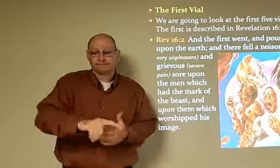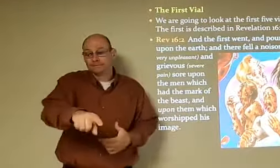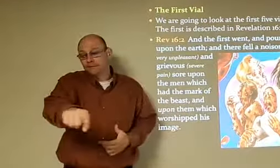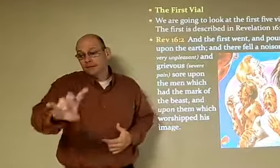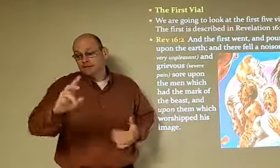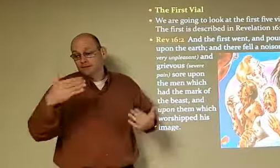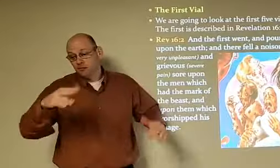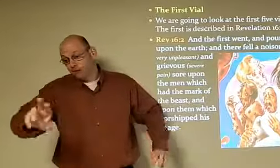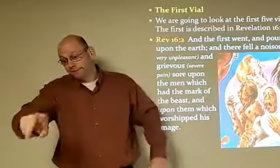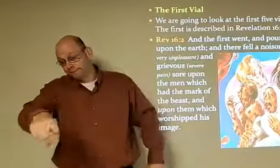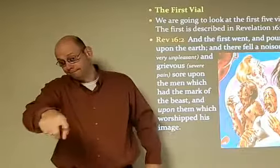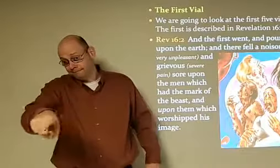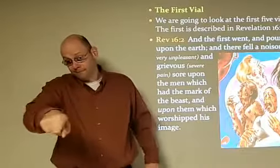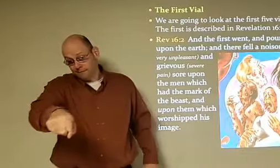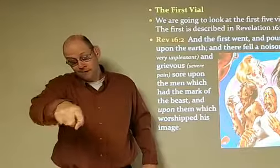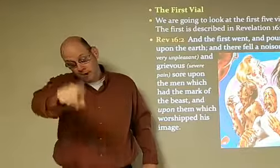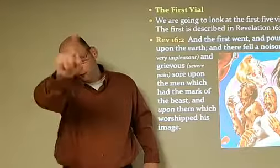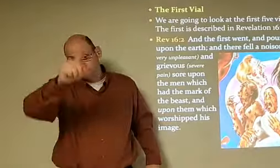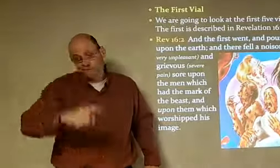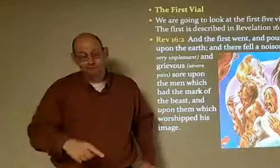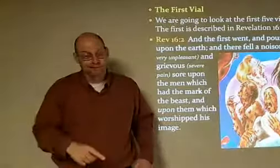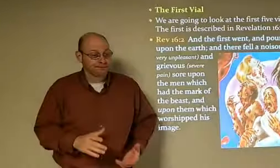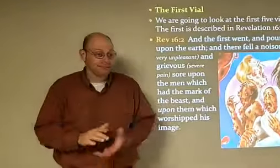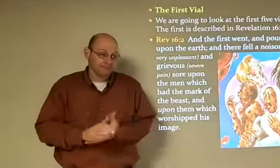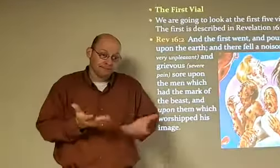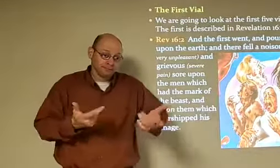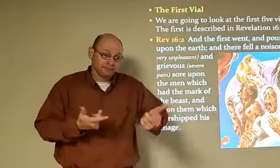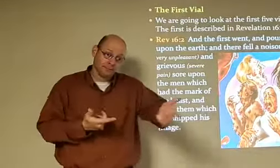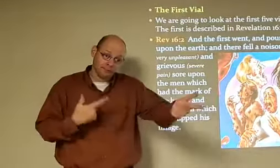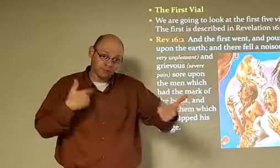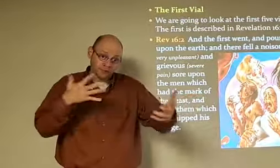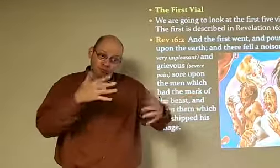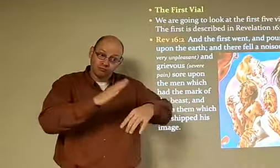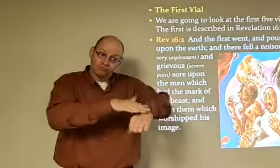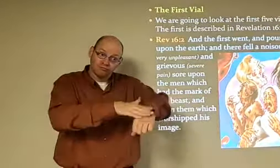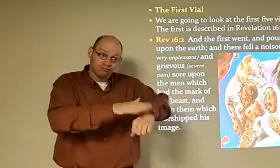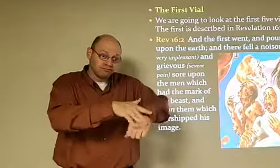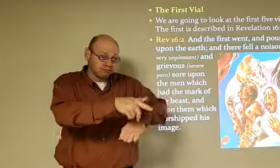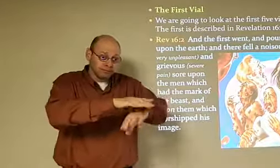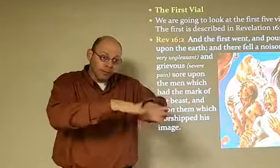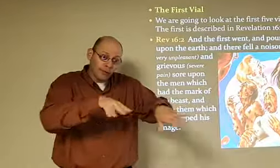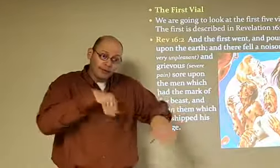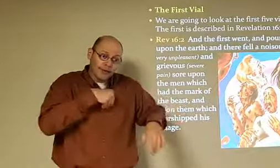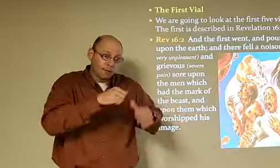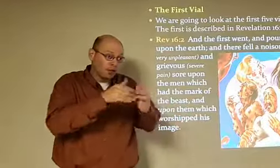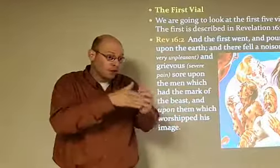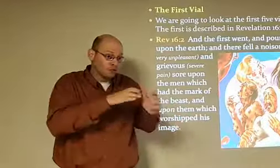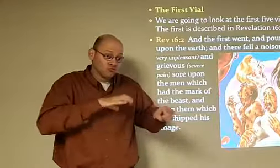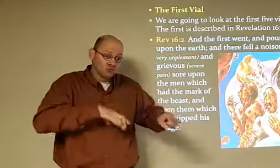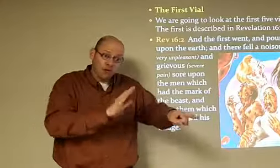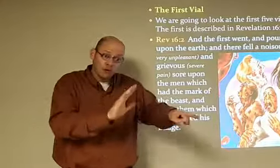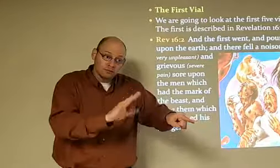out. It's going to be part of you. The angel's going to be ordered. Go pour out the wrath.